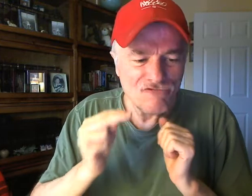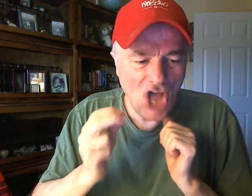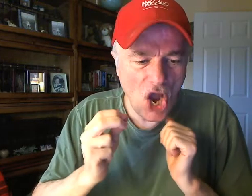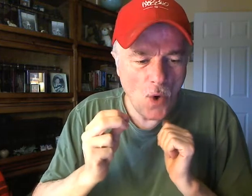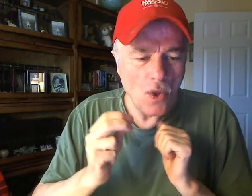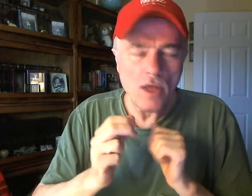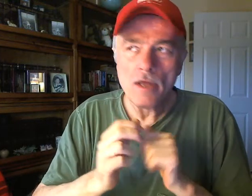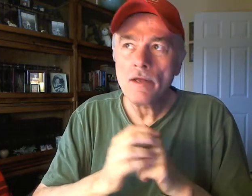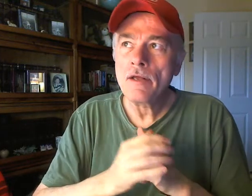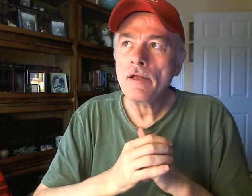No.